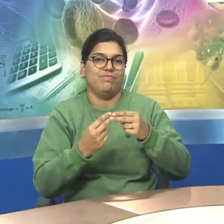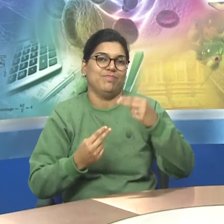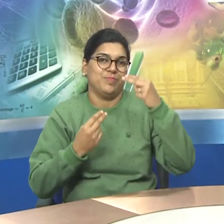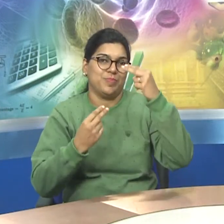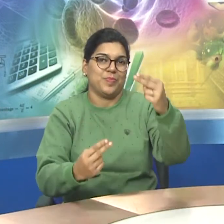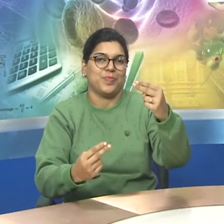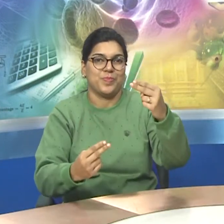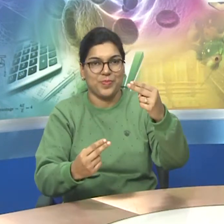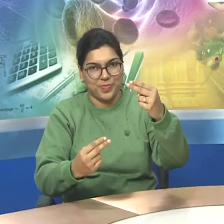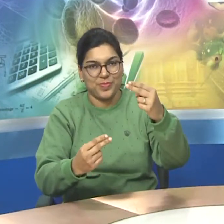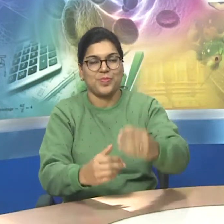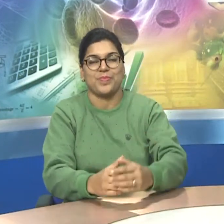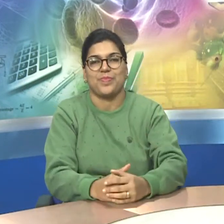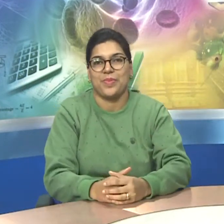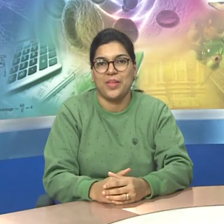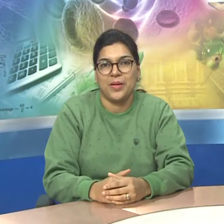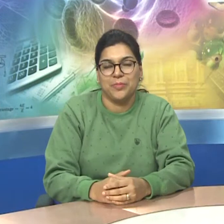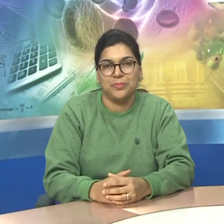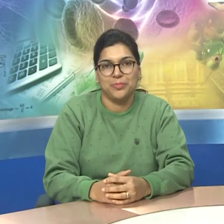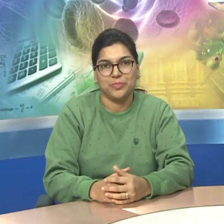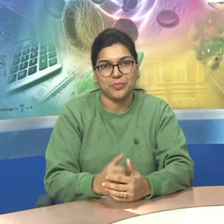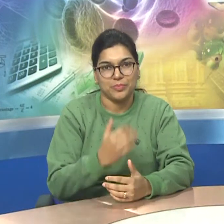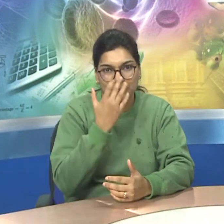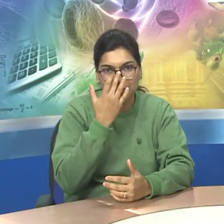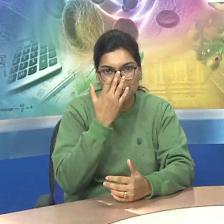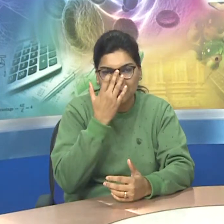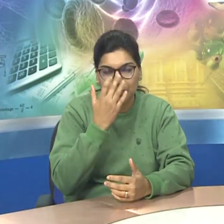So we will be discussing this further.